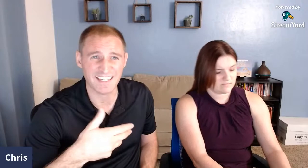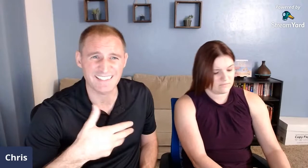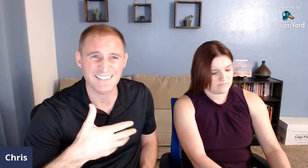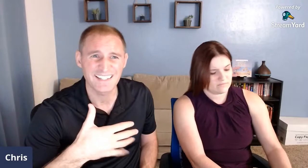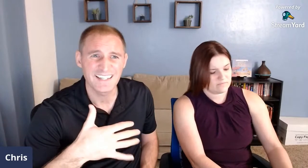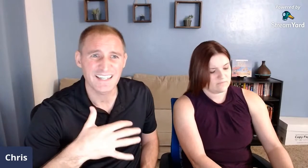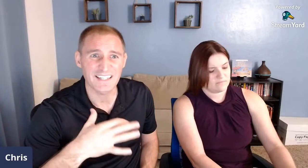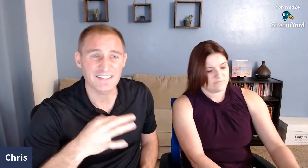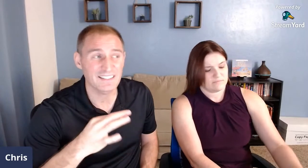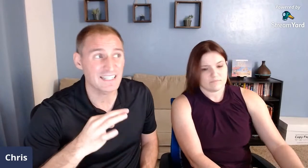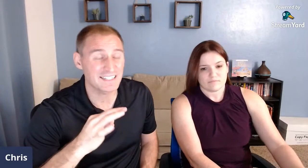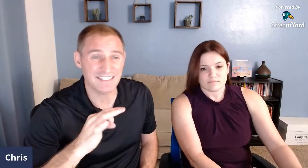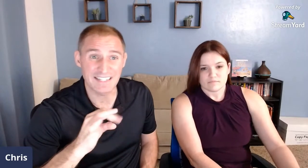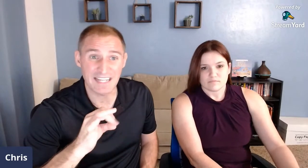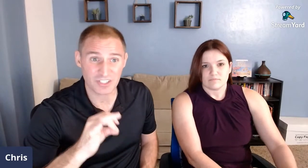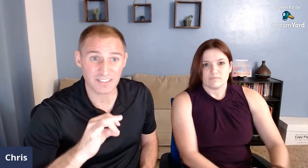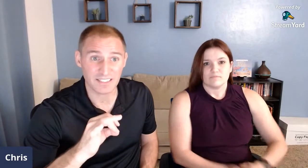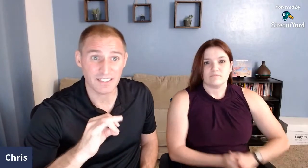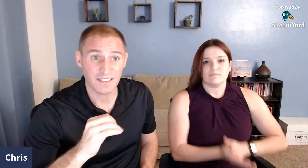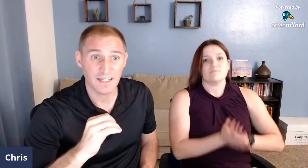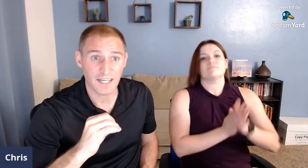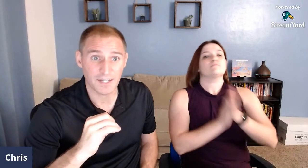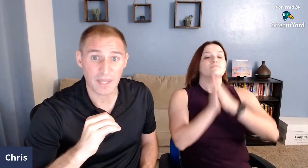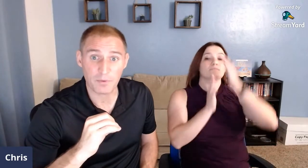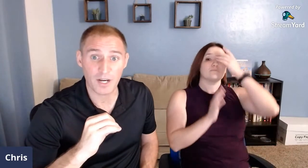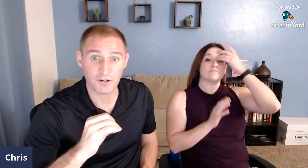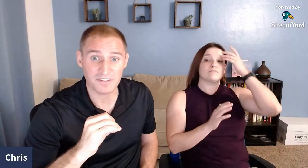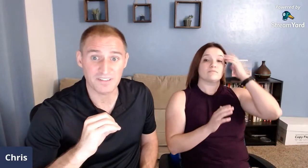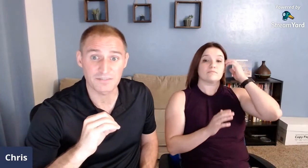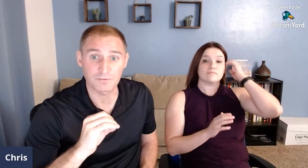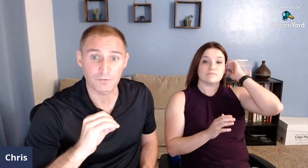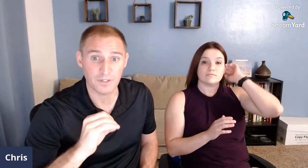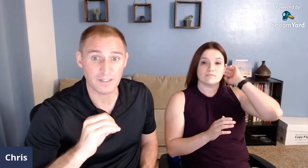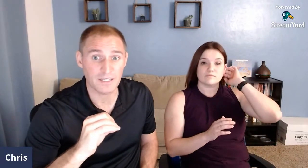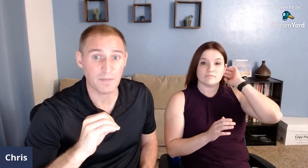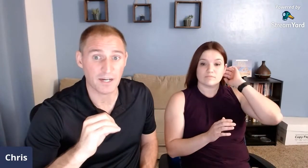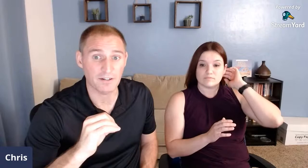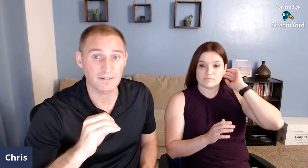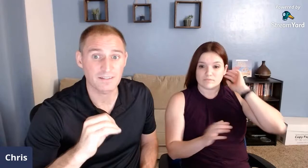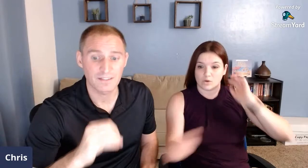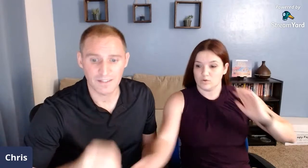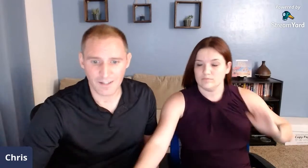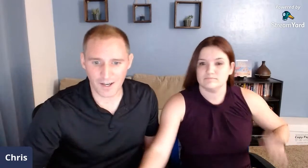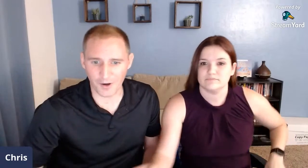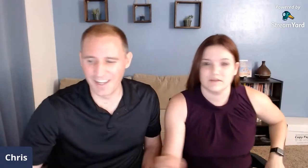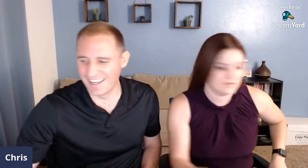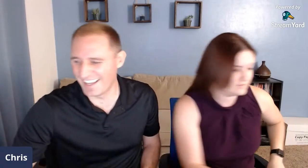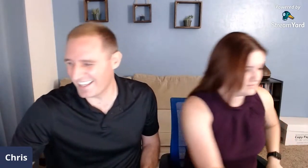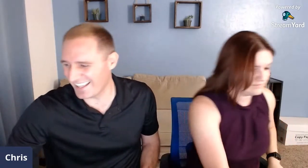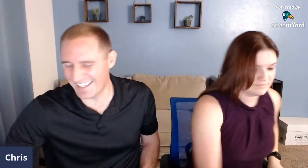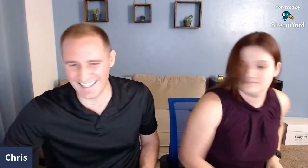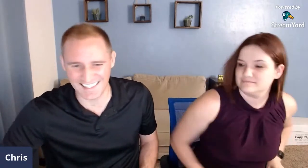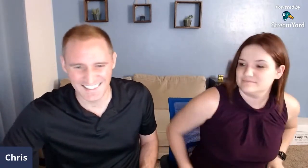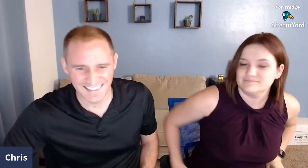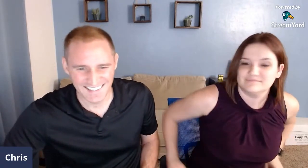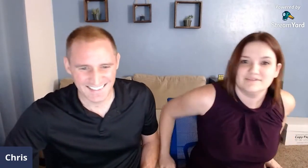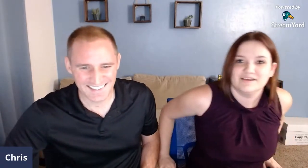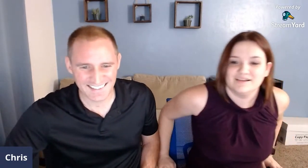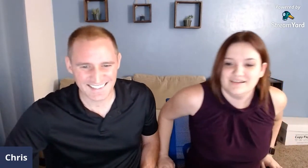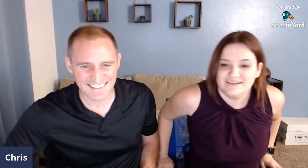language. And it initially, that progress is really apparent. Ooh.